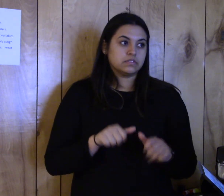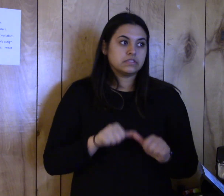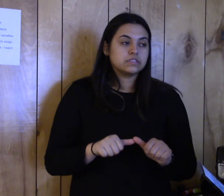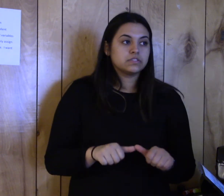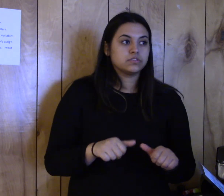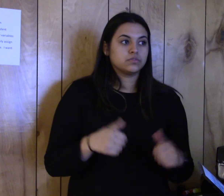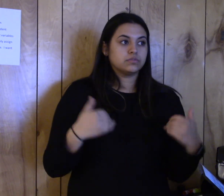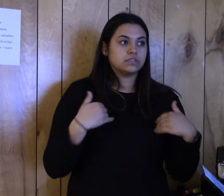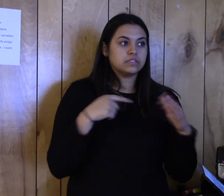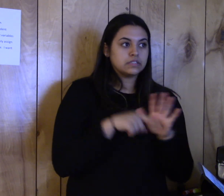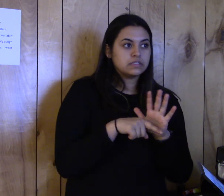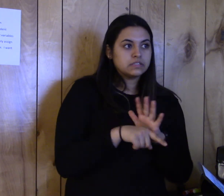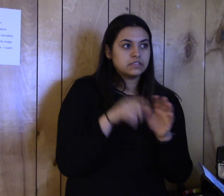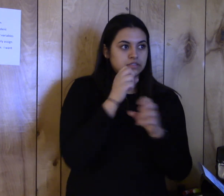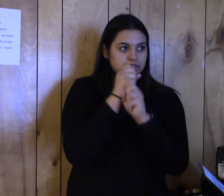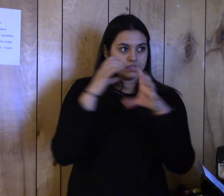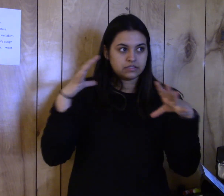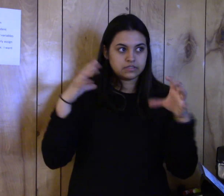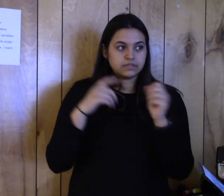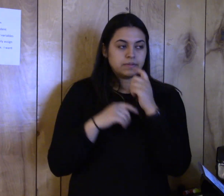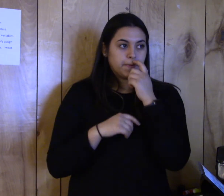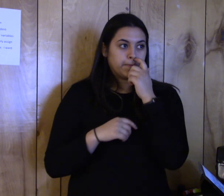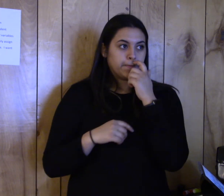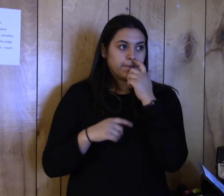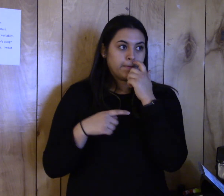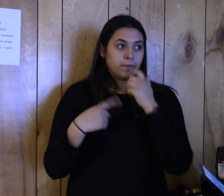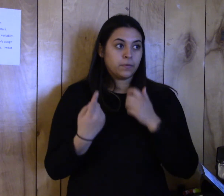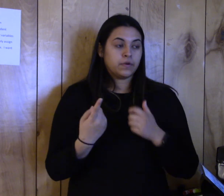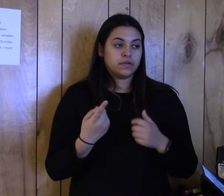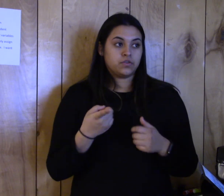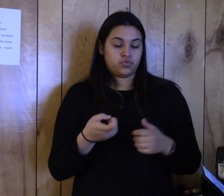could be that you get enough food to feed your family.